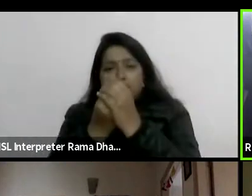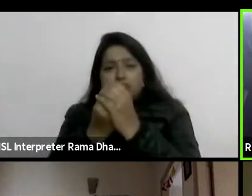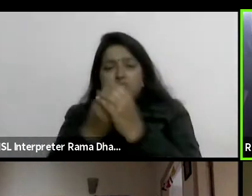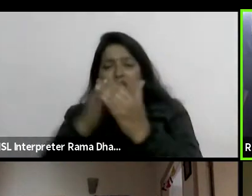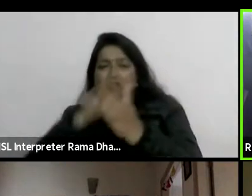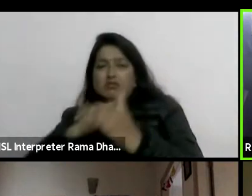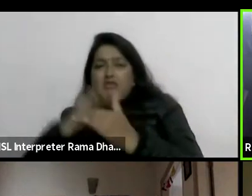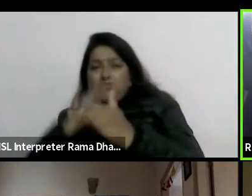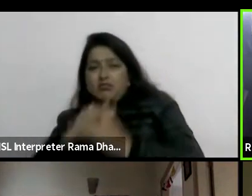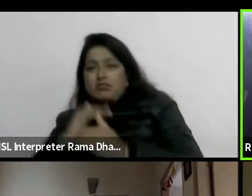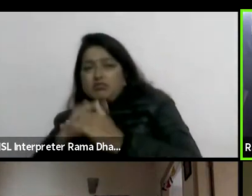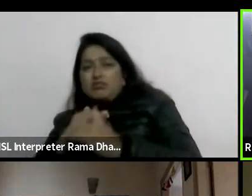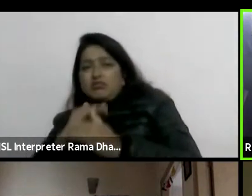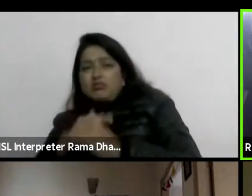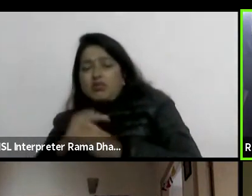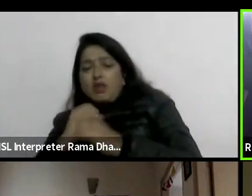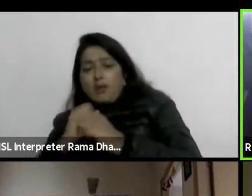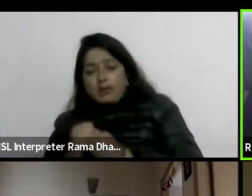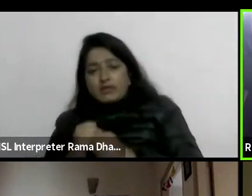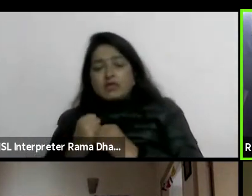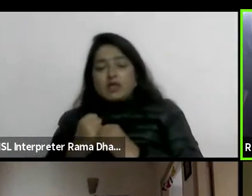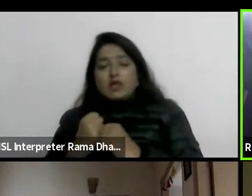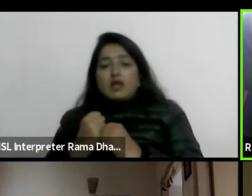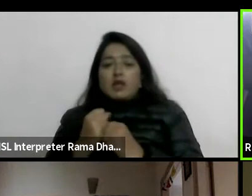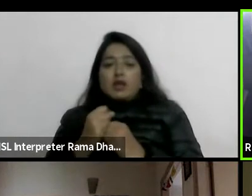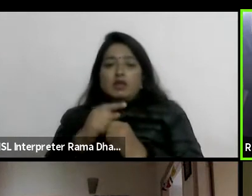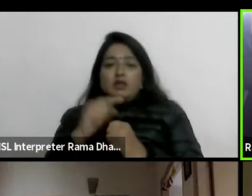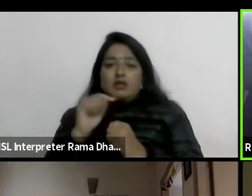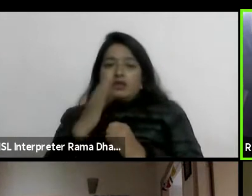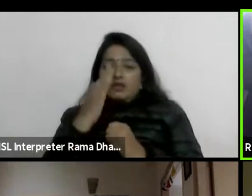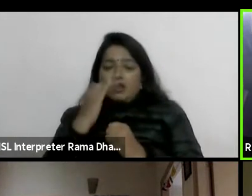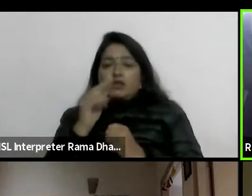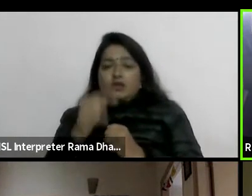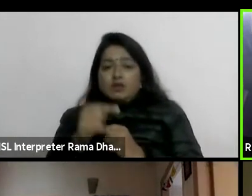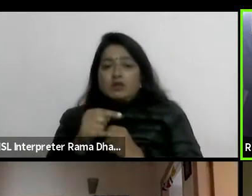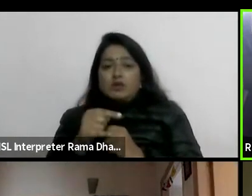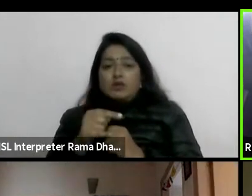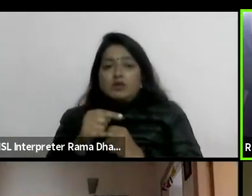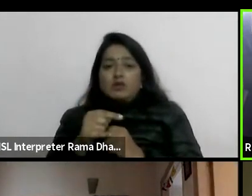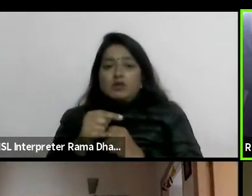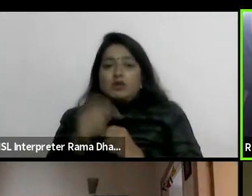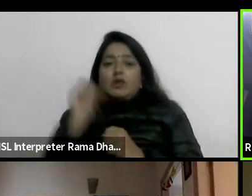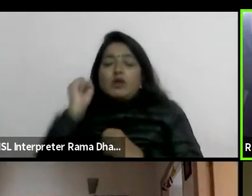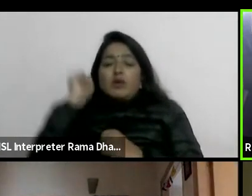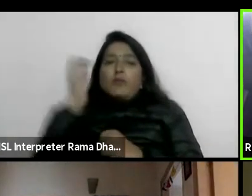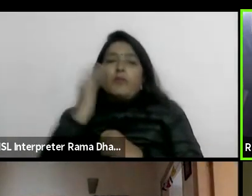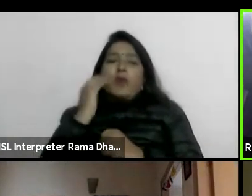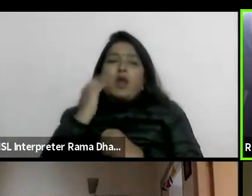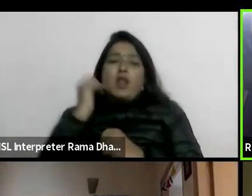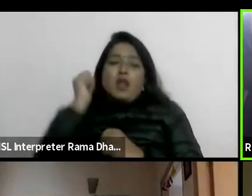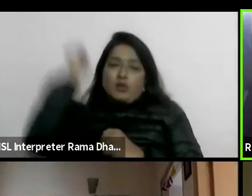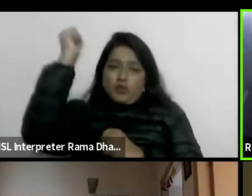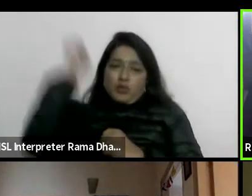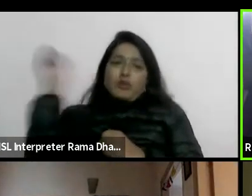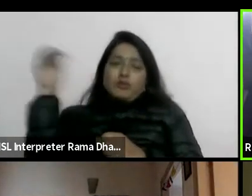should try and work toward that, I think, within the women's movement generally,